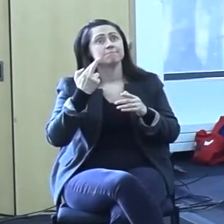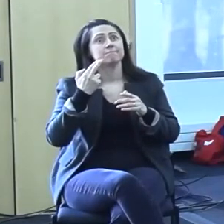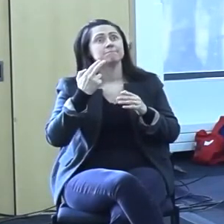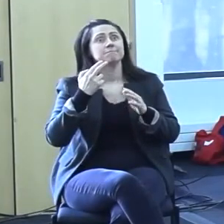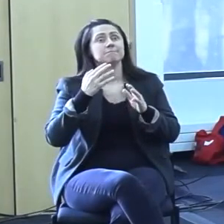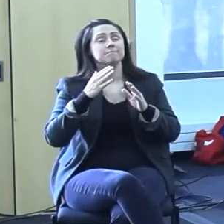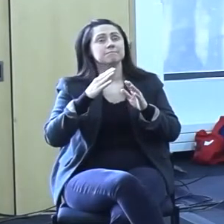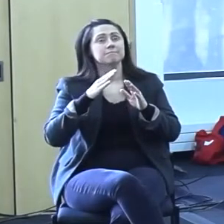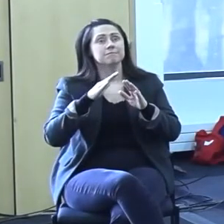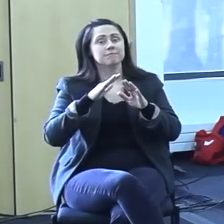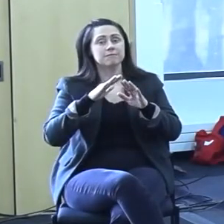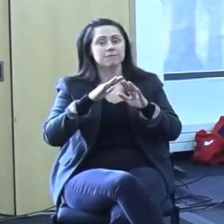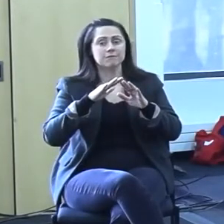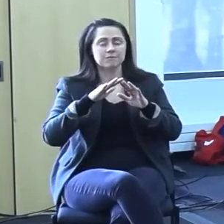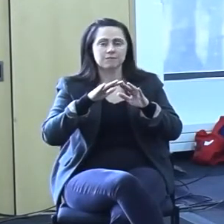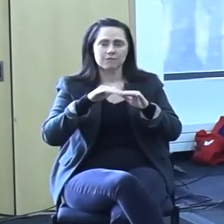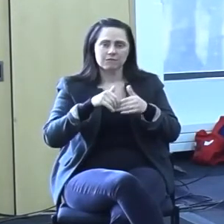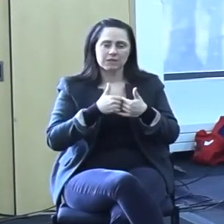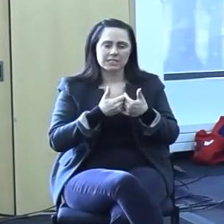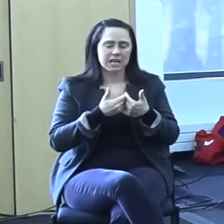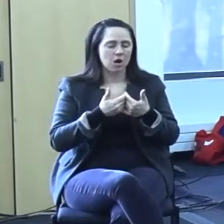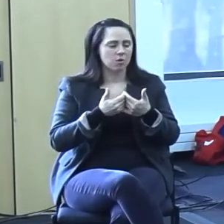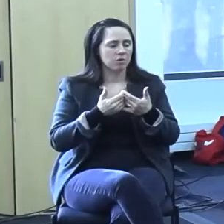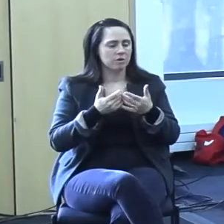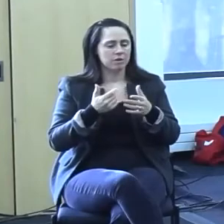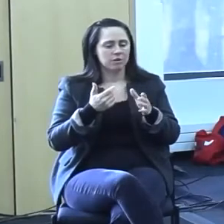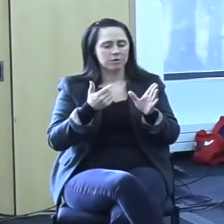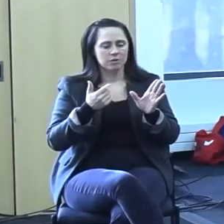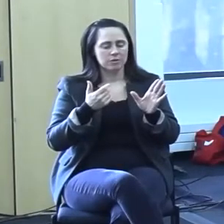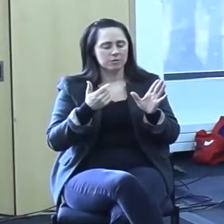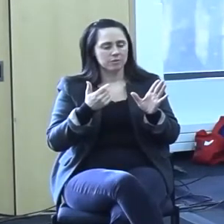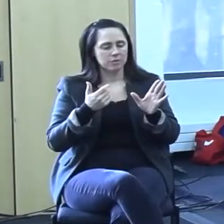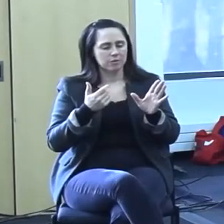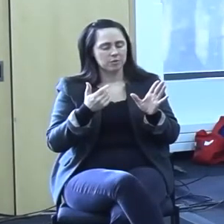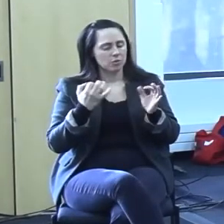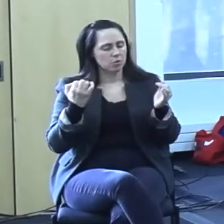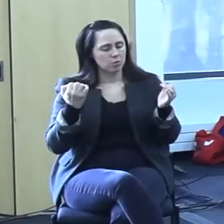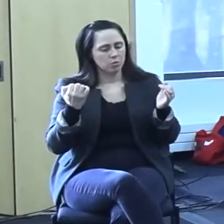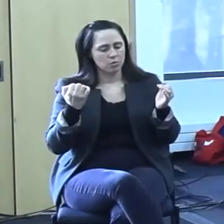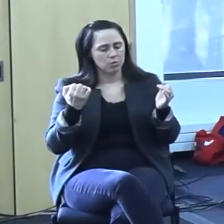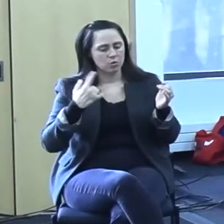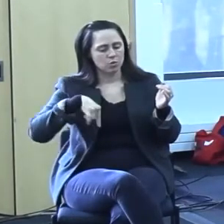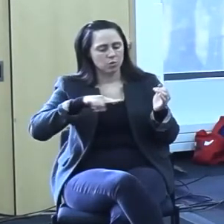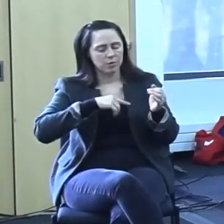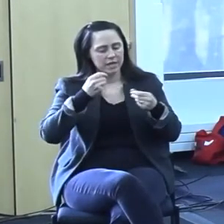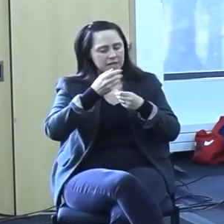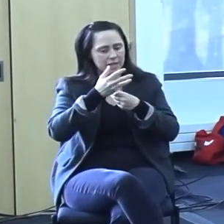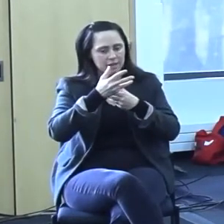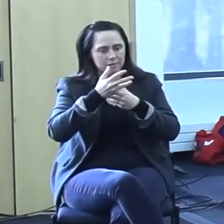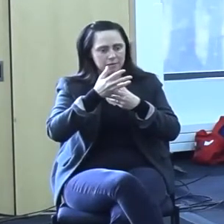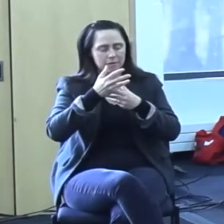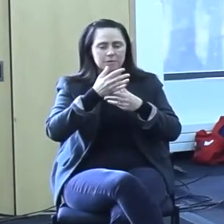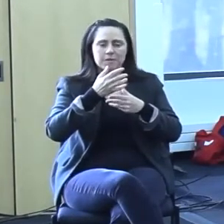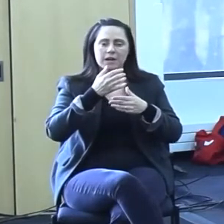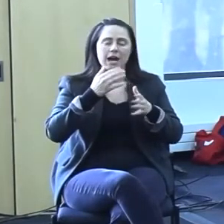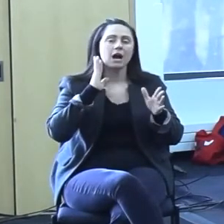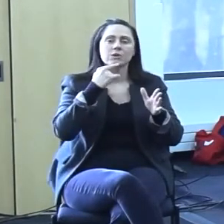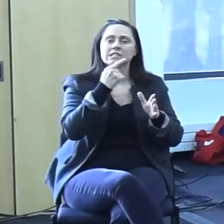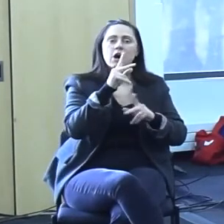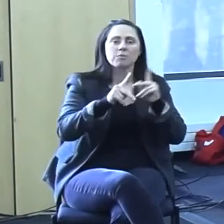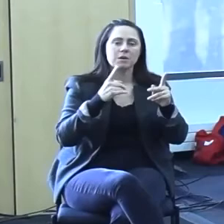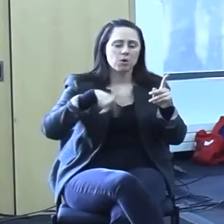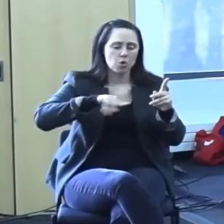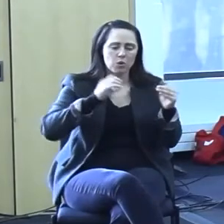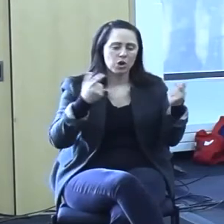showing all different kinds of people that we're all the same and we're all one big